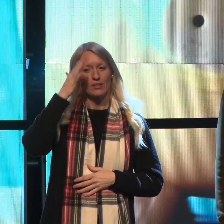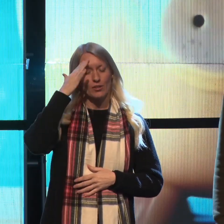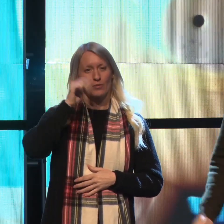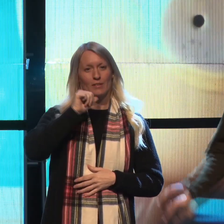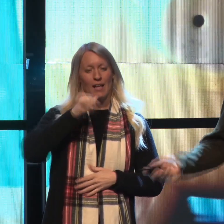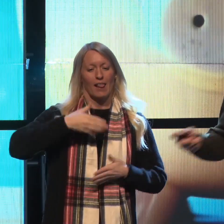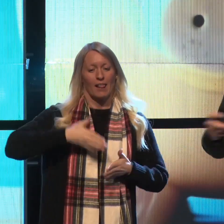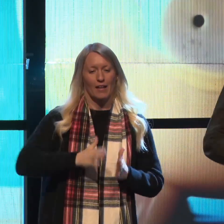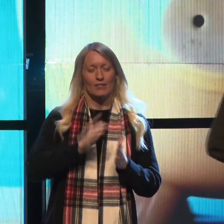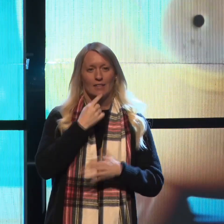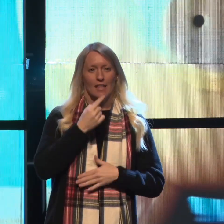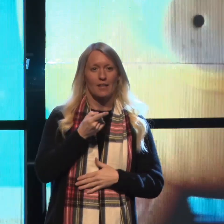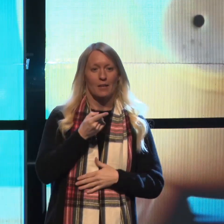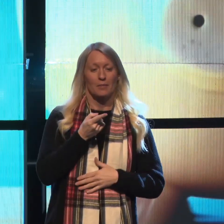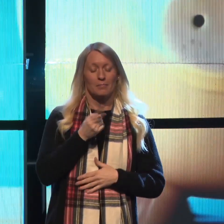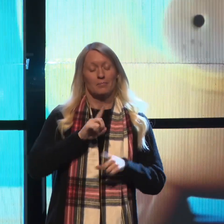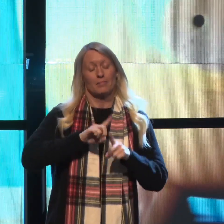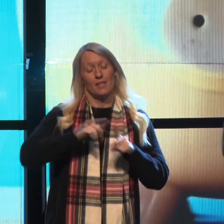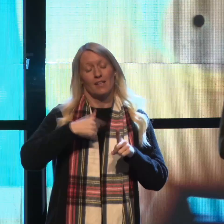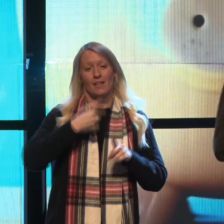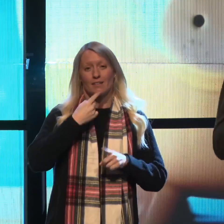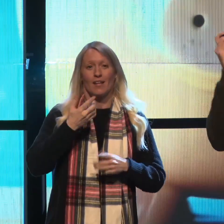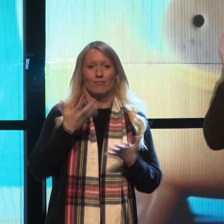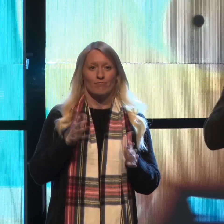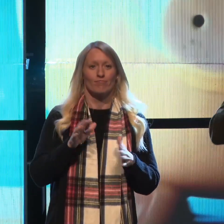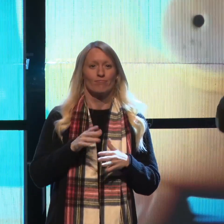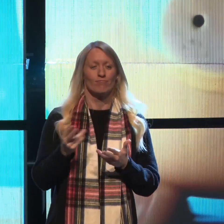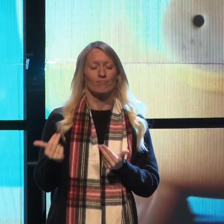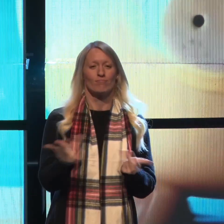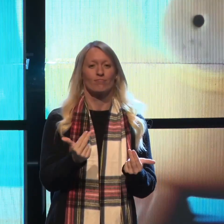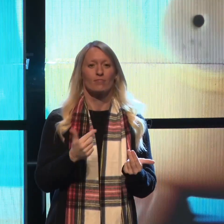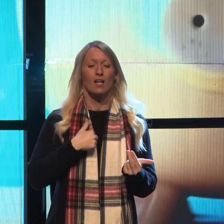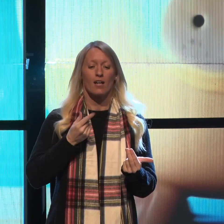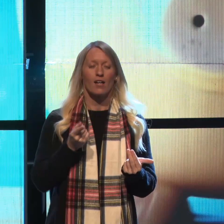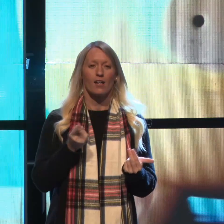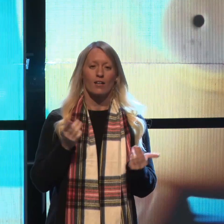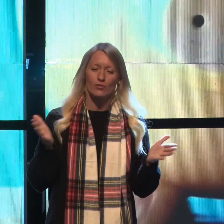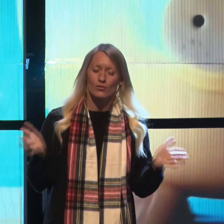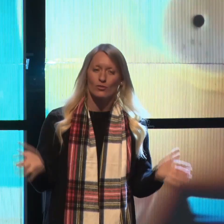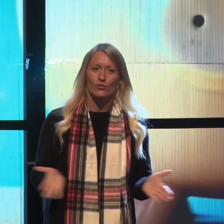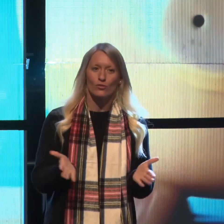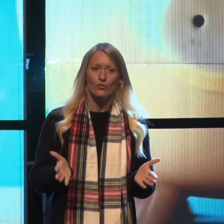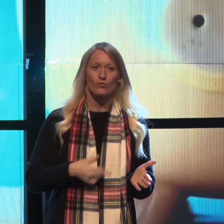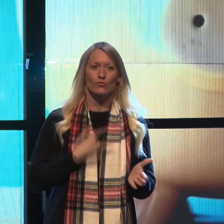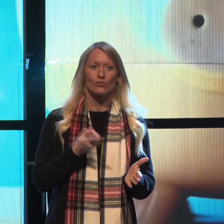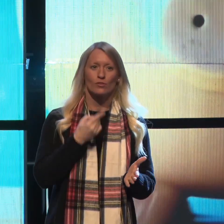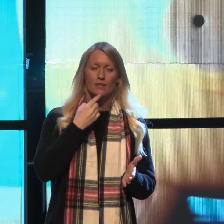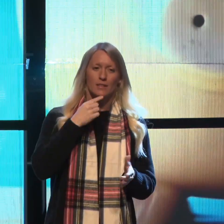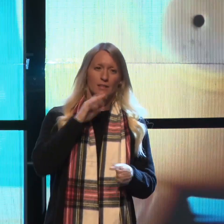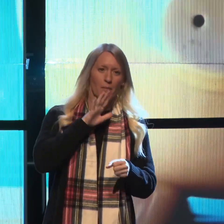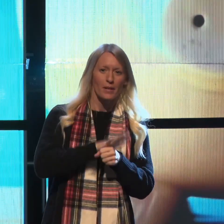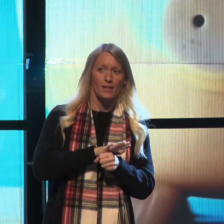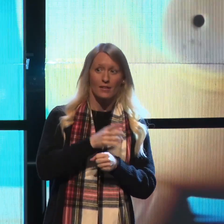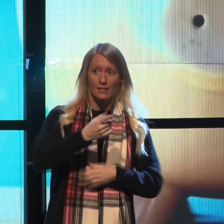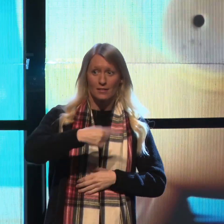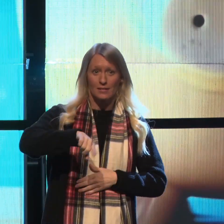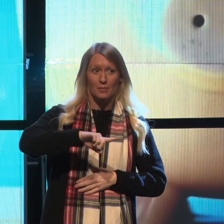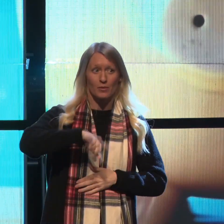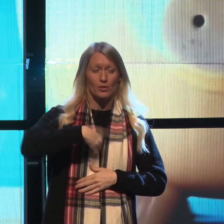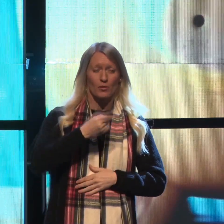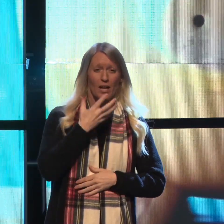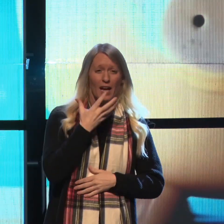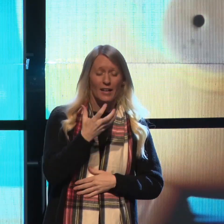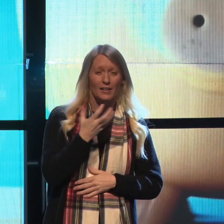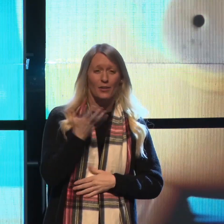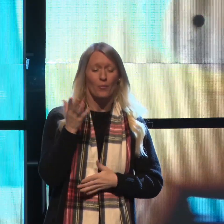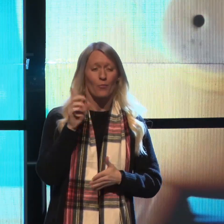in America, but I did. Okay. And then I want to encourage you just to commit. Some of you are so angry right now. What did